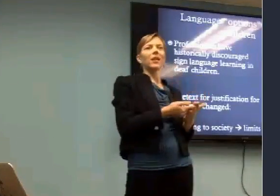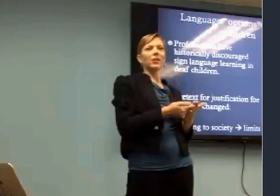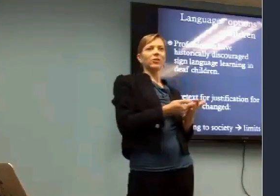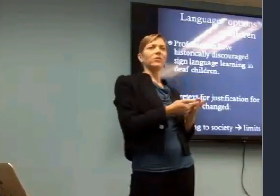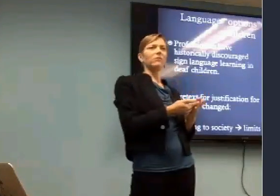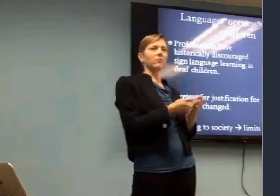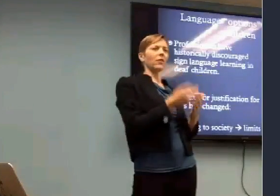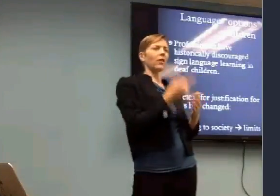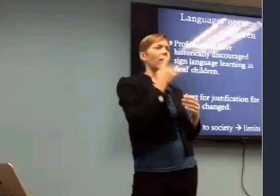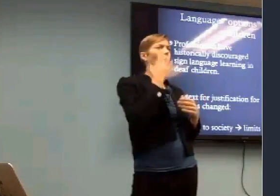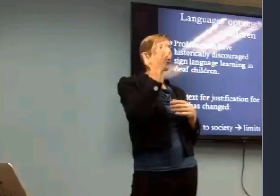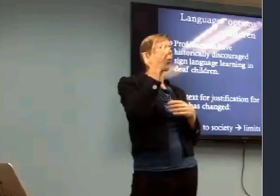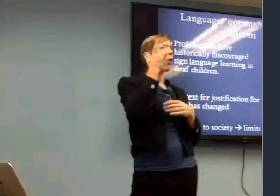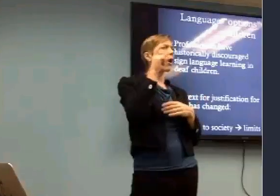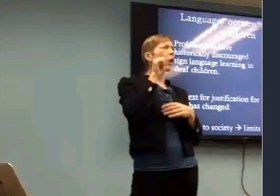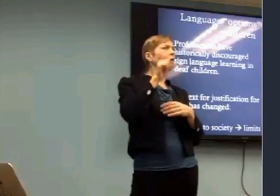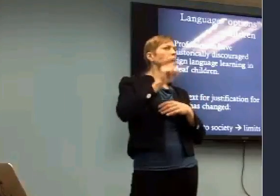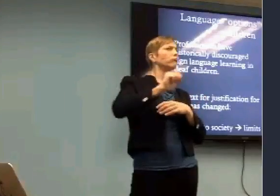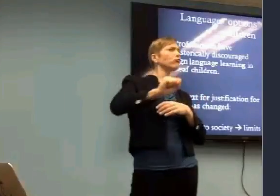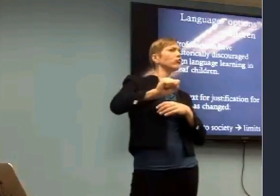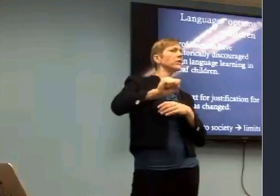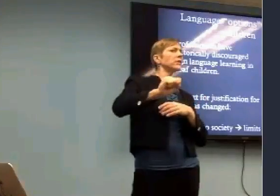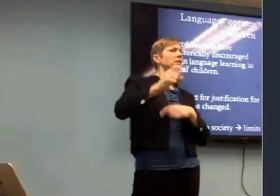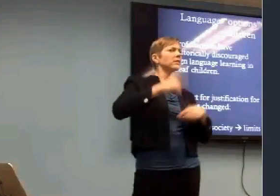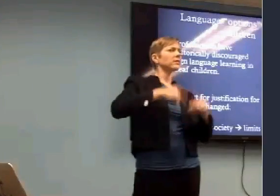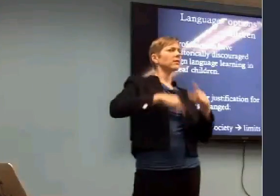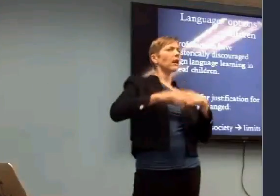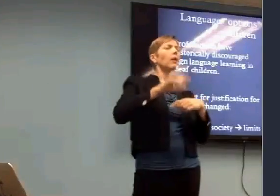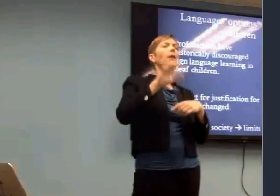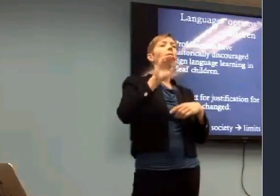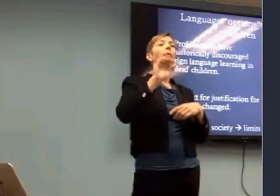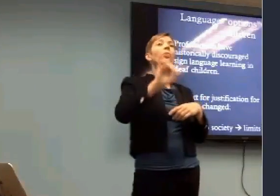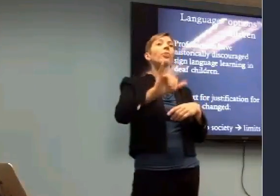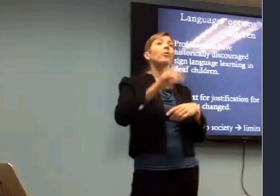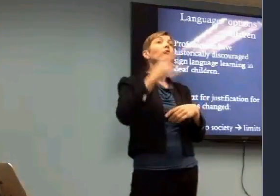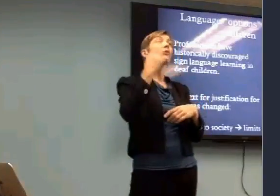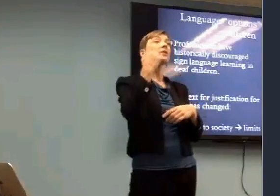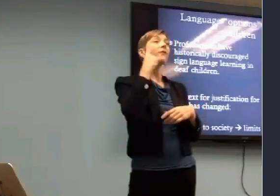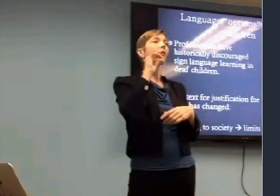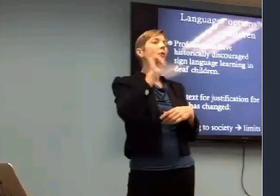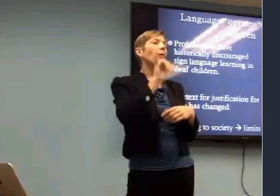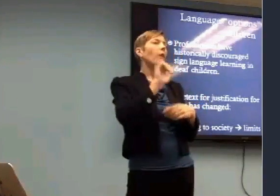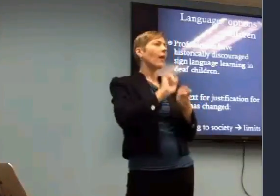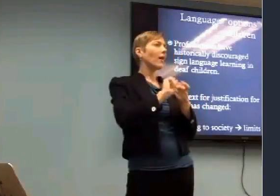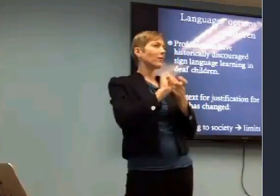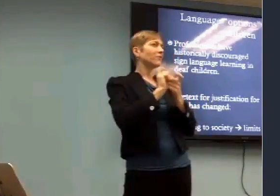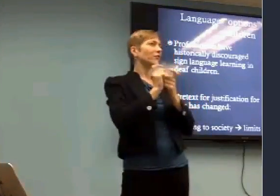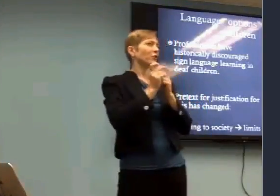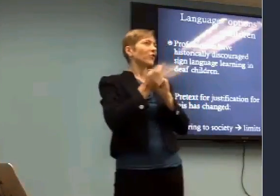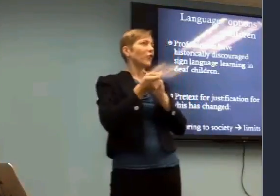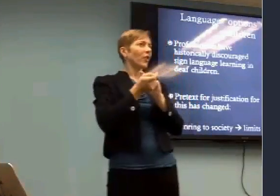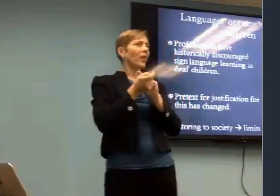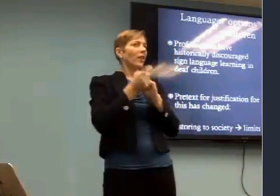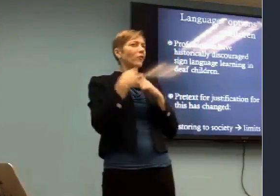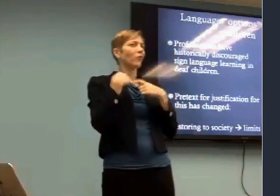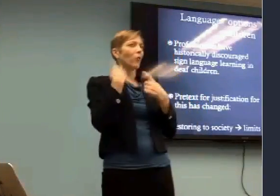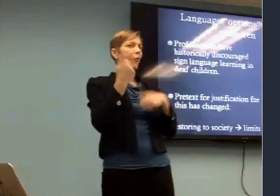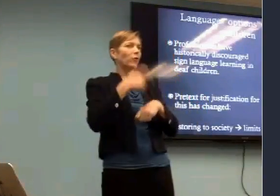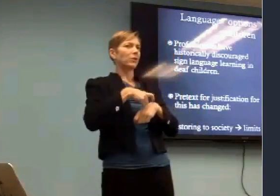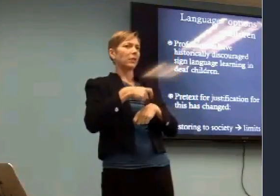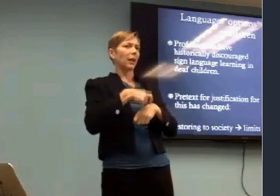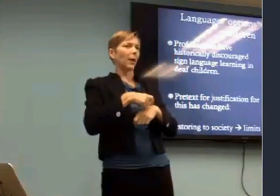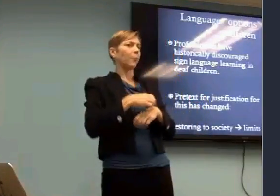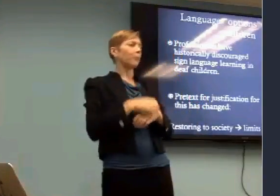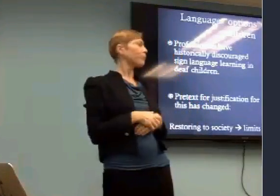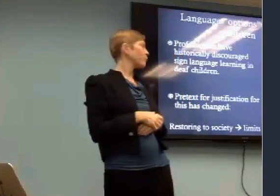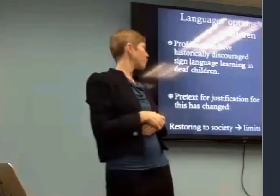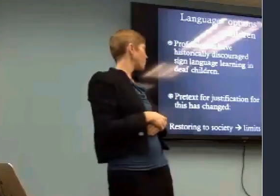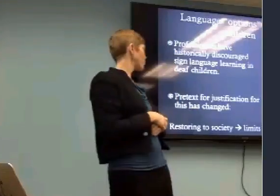The pretext for this justification to resisting teaching deaf children sign language has changed over